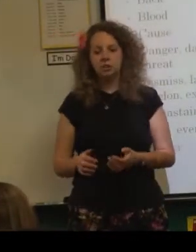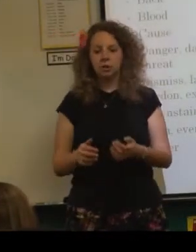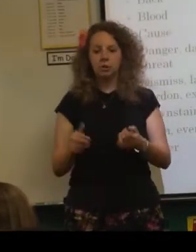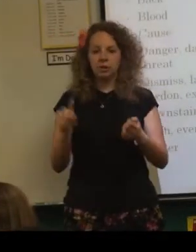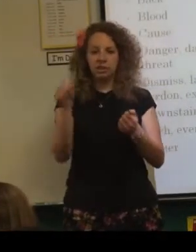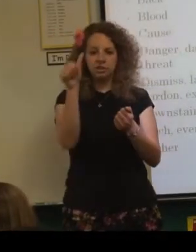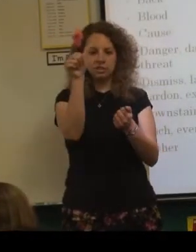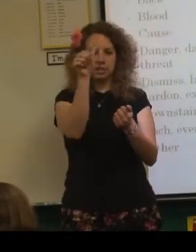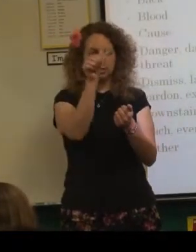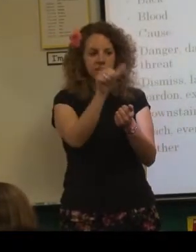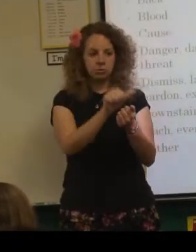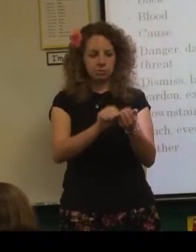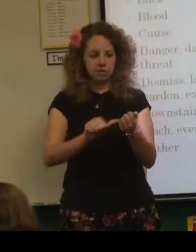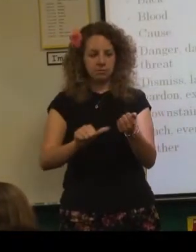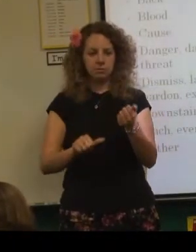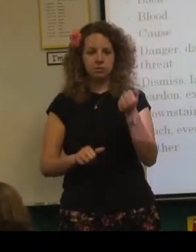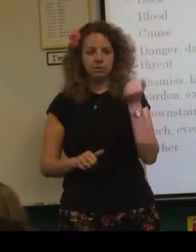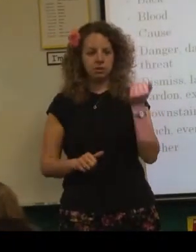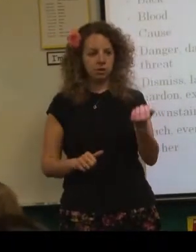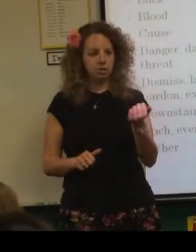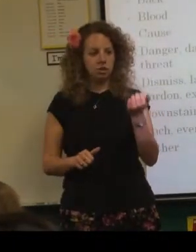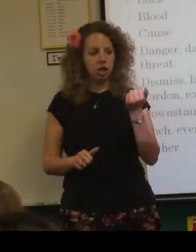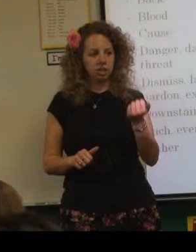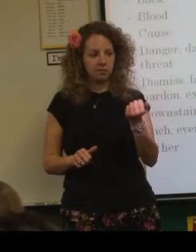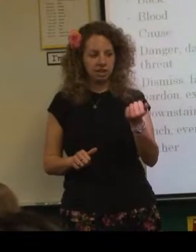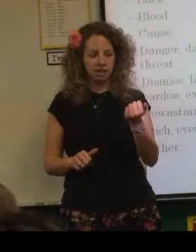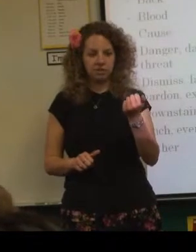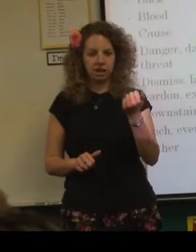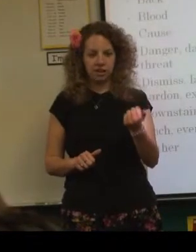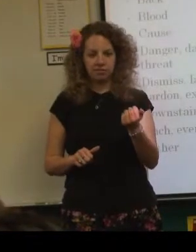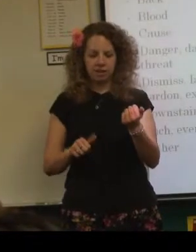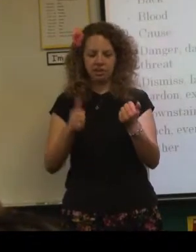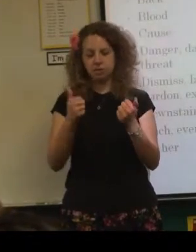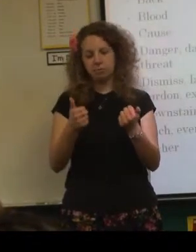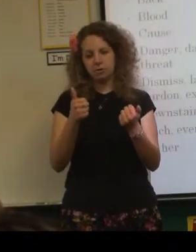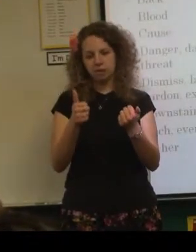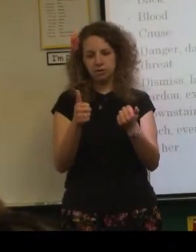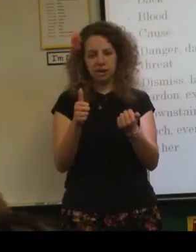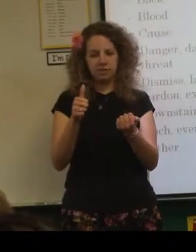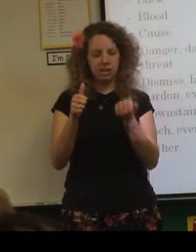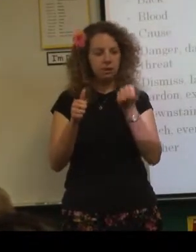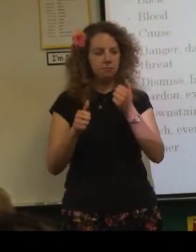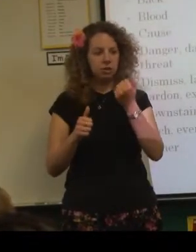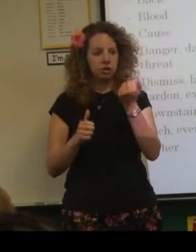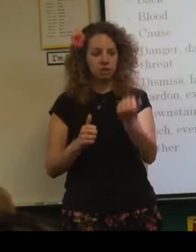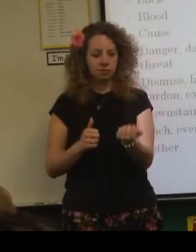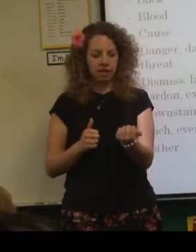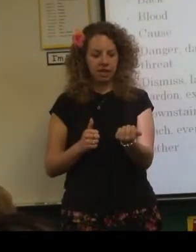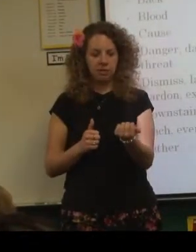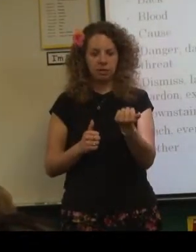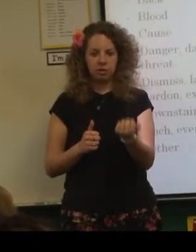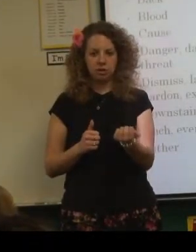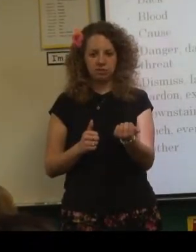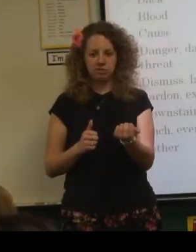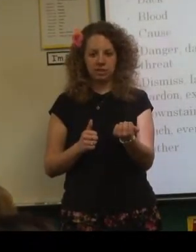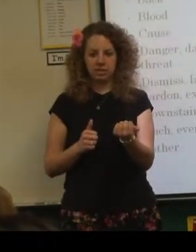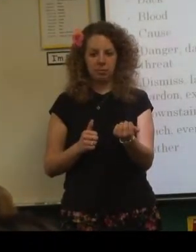So each is like this one time. So with your non-dominant hand, you'll have, actually with both hands, you'll have an A. But your non-dominant hand will be turned facing palm